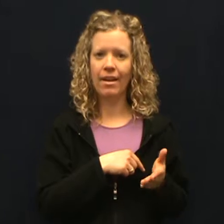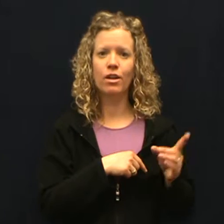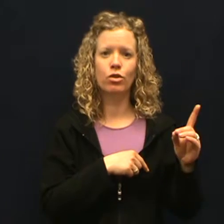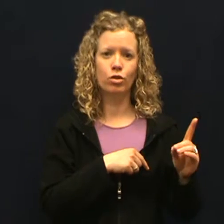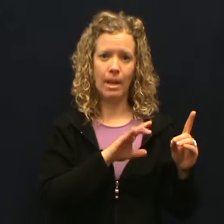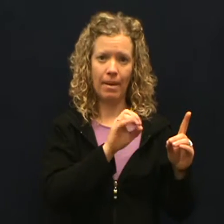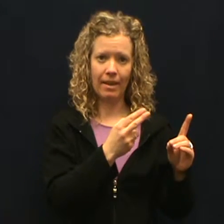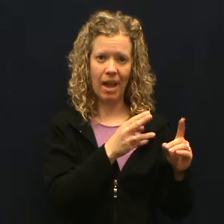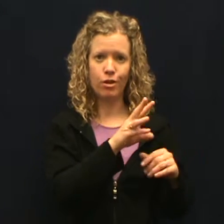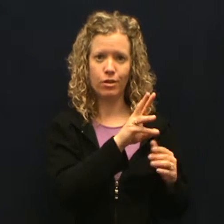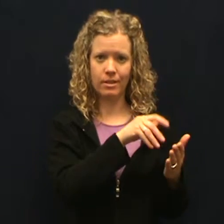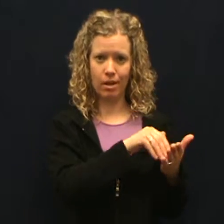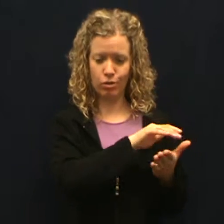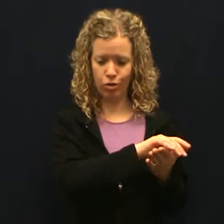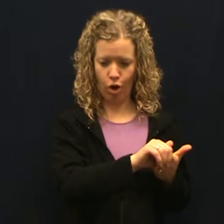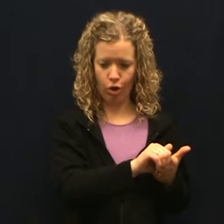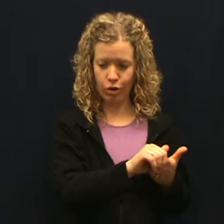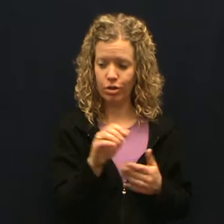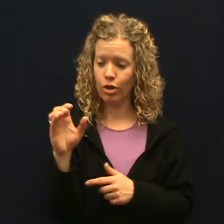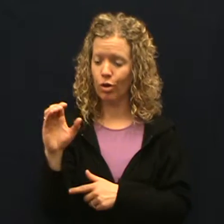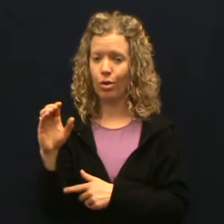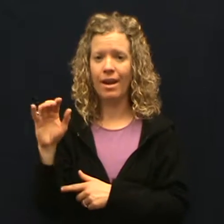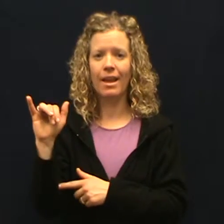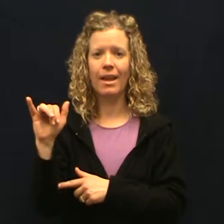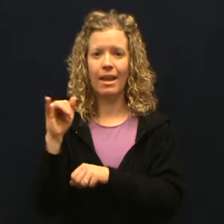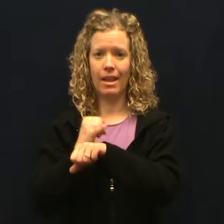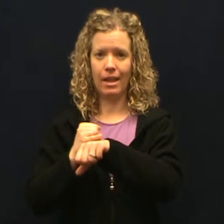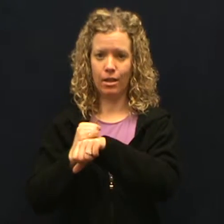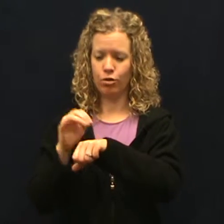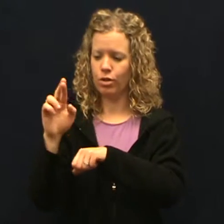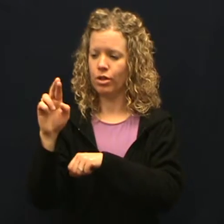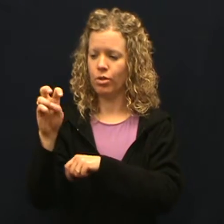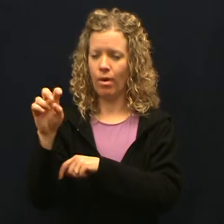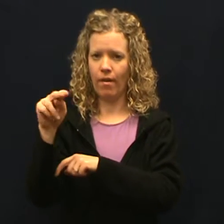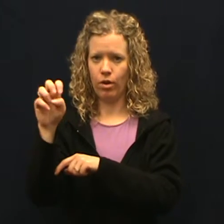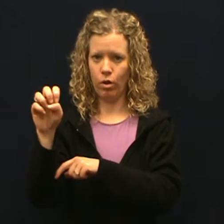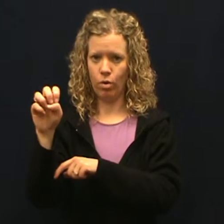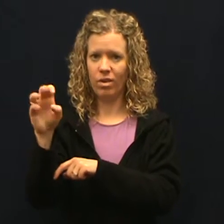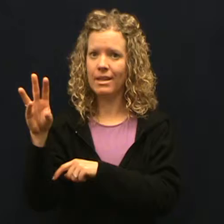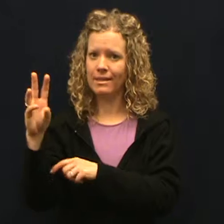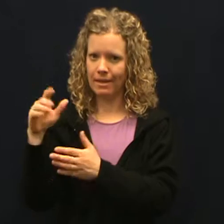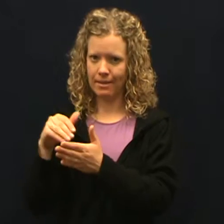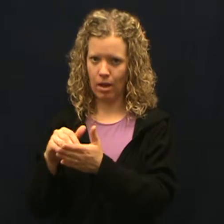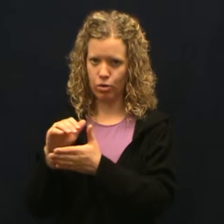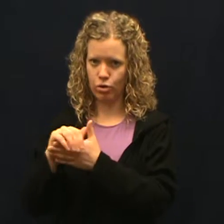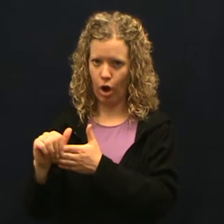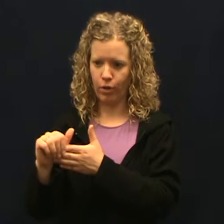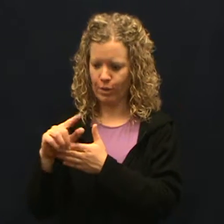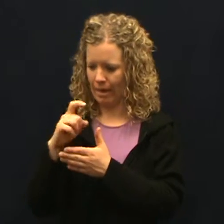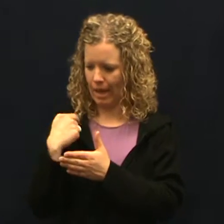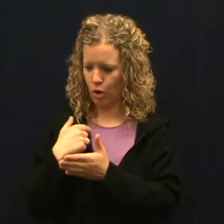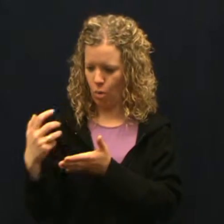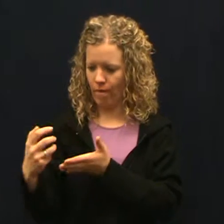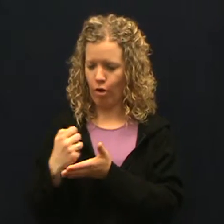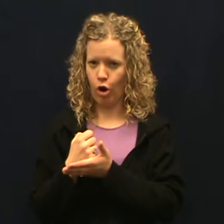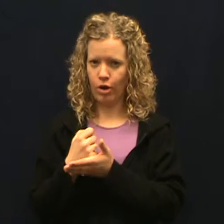$6,000. We have to credit interest revenue for the amount of that $6,000 that we earned in this period, which is